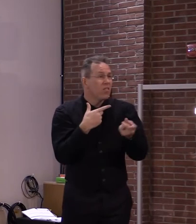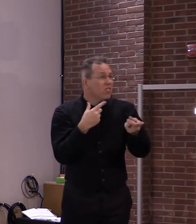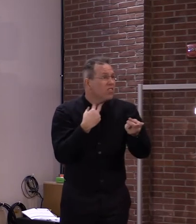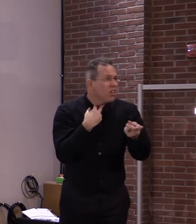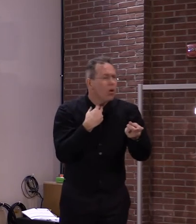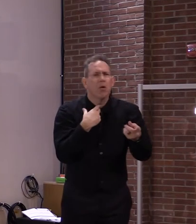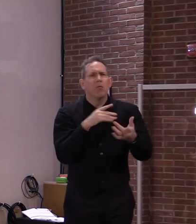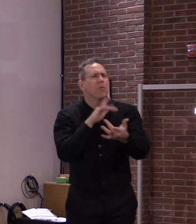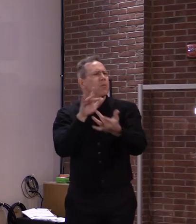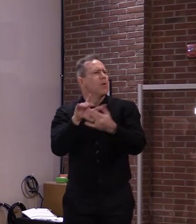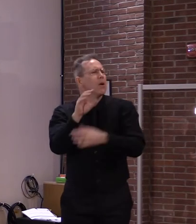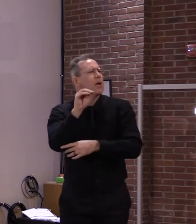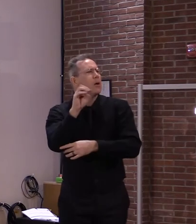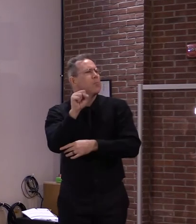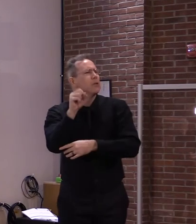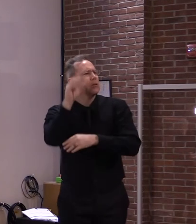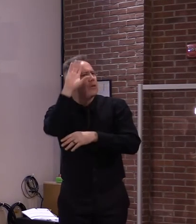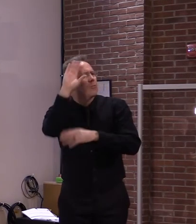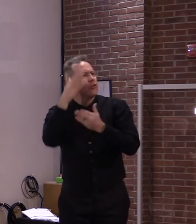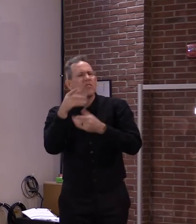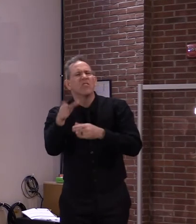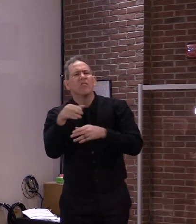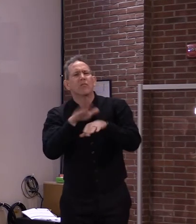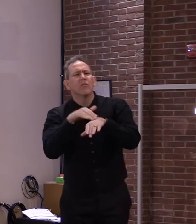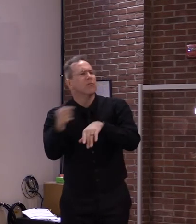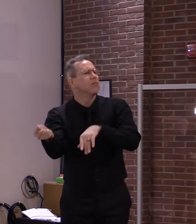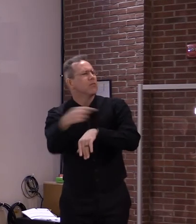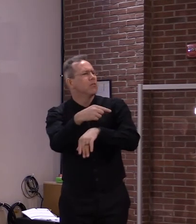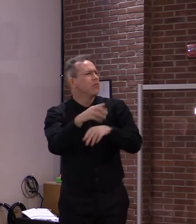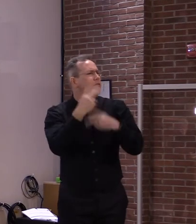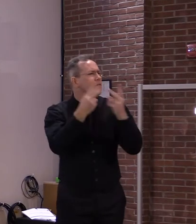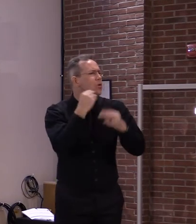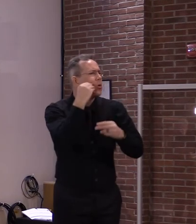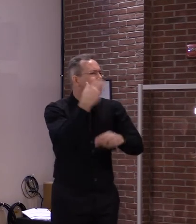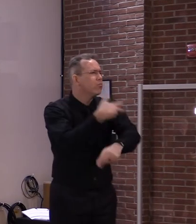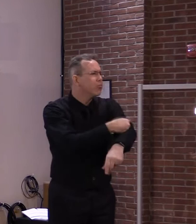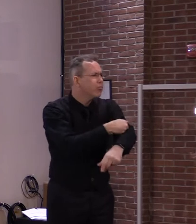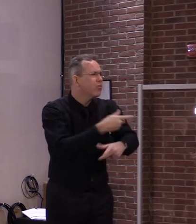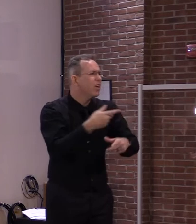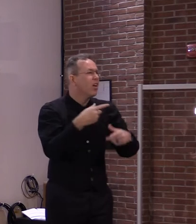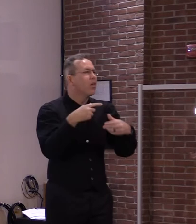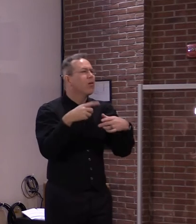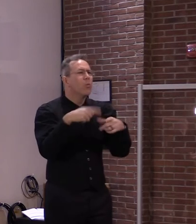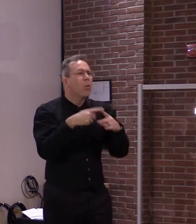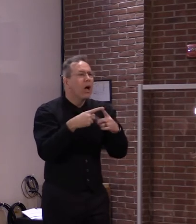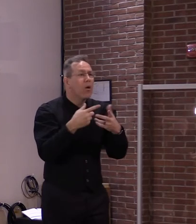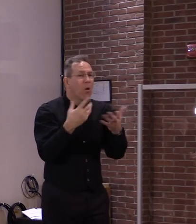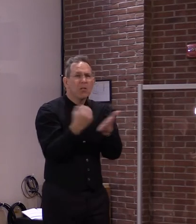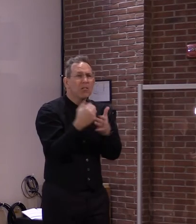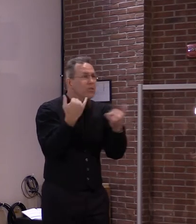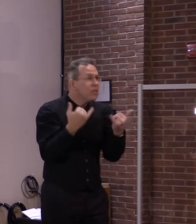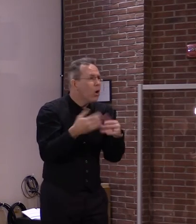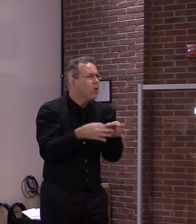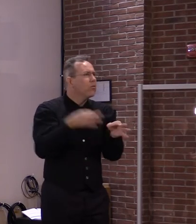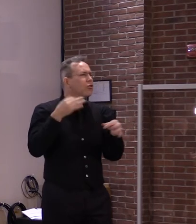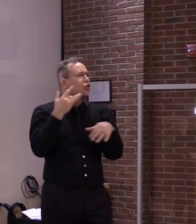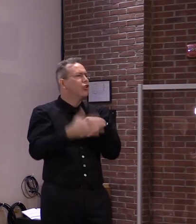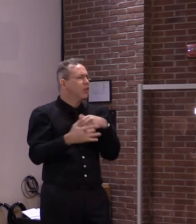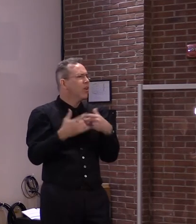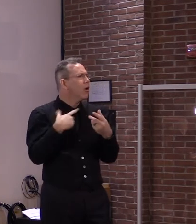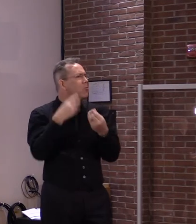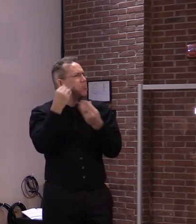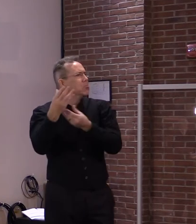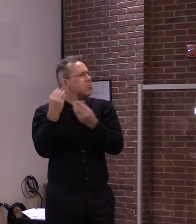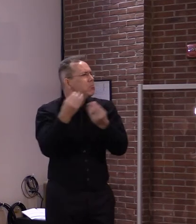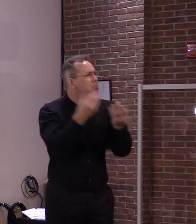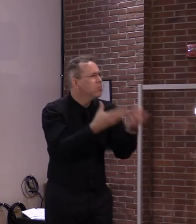day that they may have scheduled we have all those lists mike that we use on a daily basis